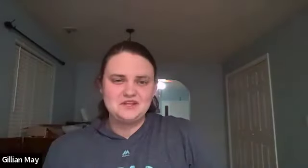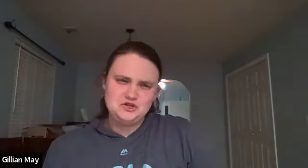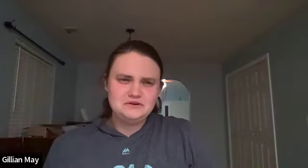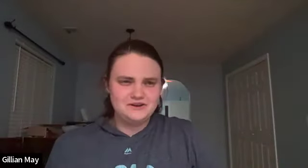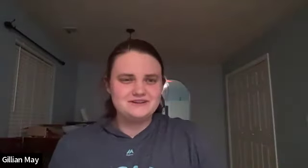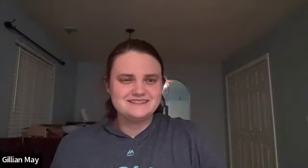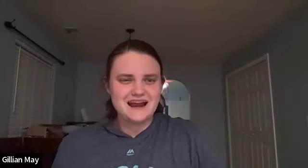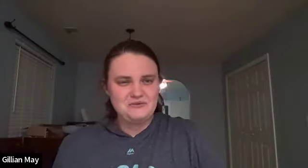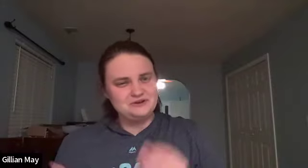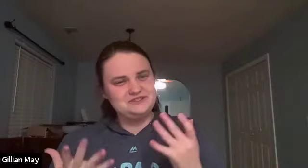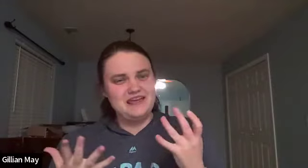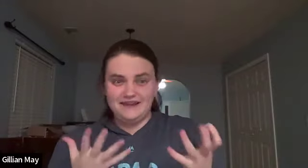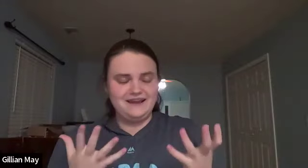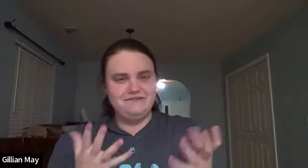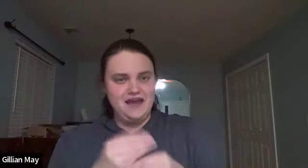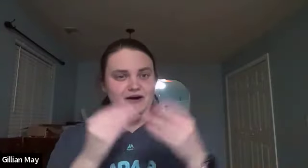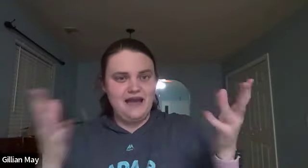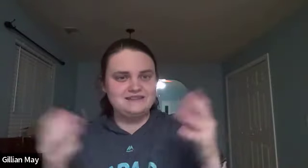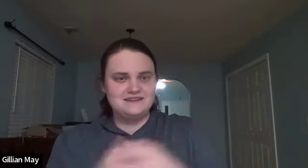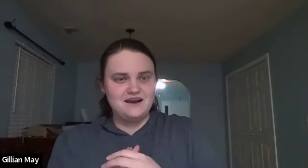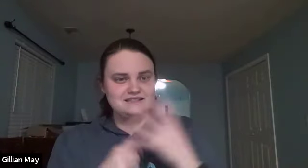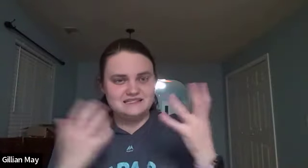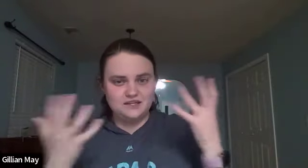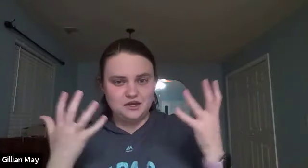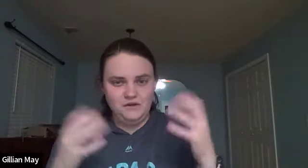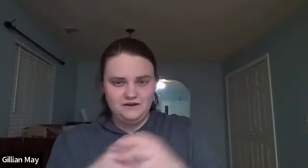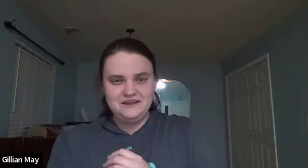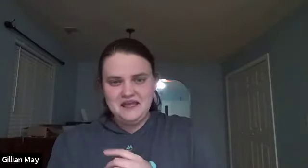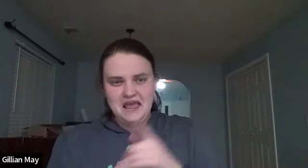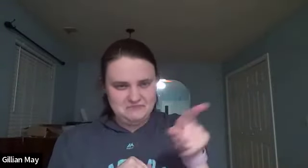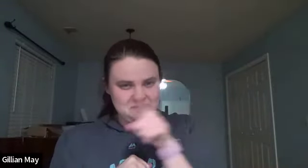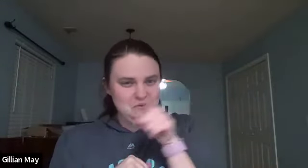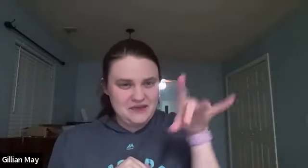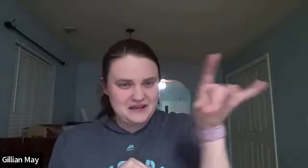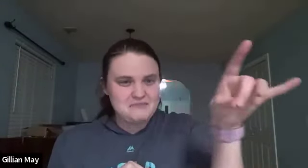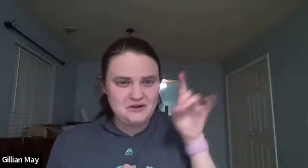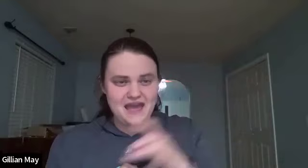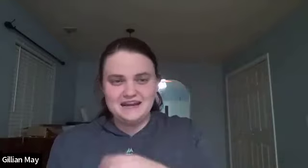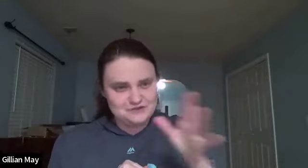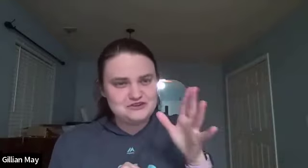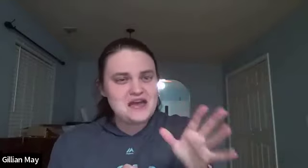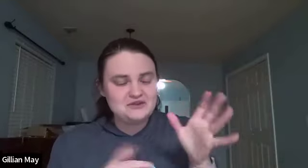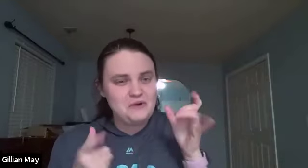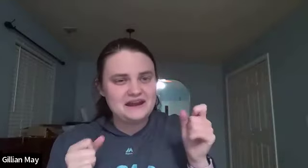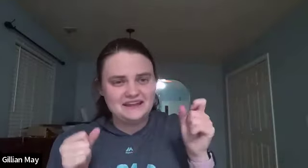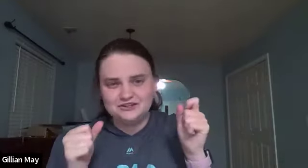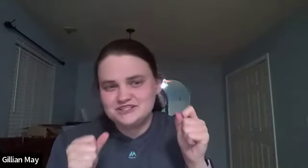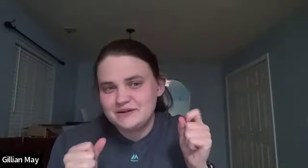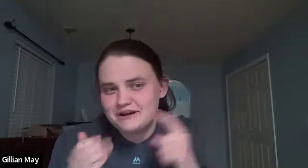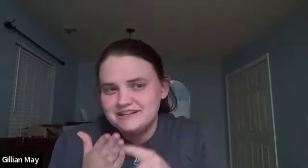You will notice that I will, like I'll add signs as I go along, and people will pick up on that. If you do that and you want it and you're just like wanting to